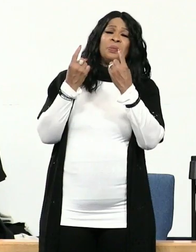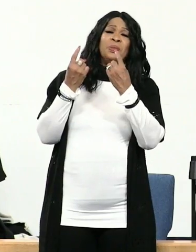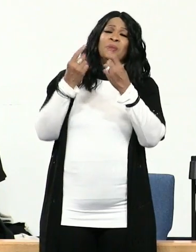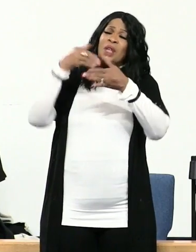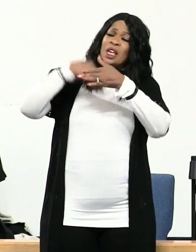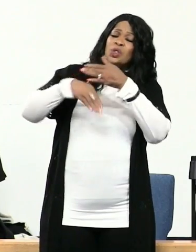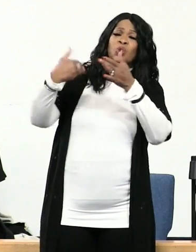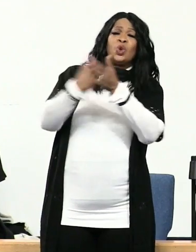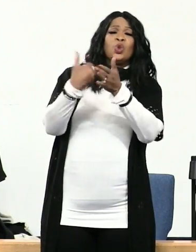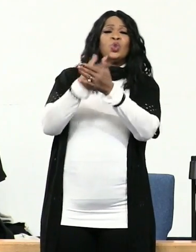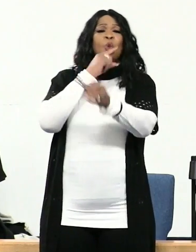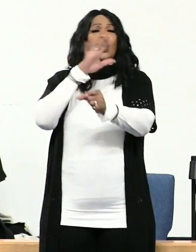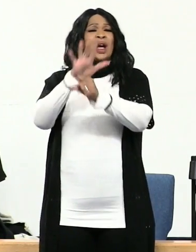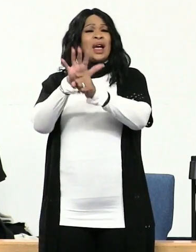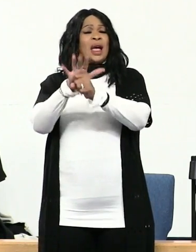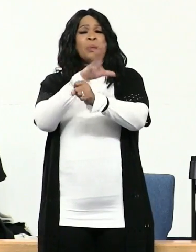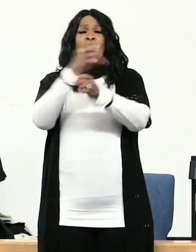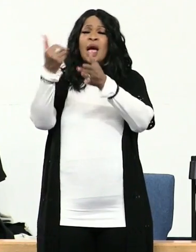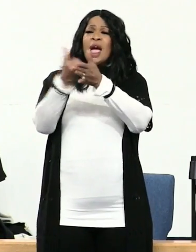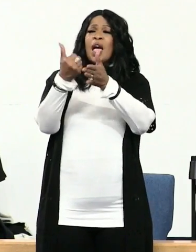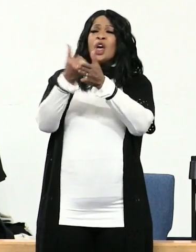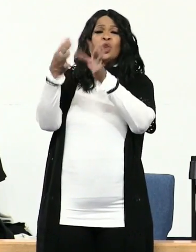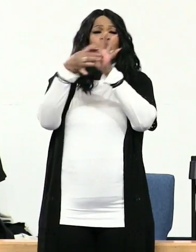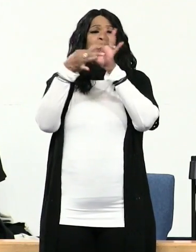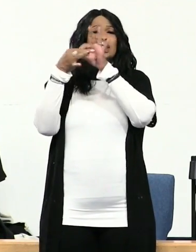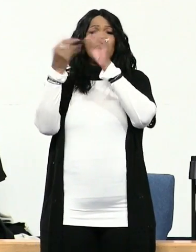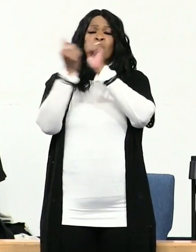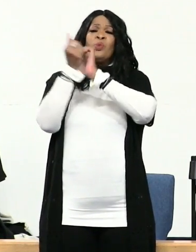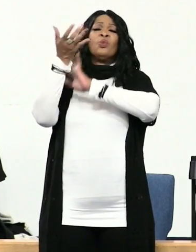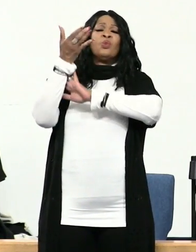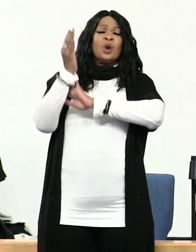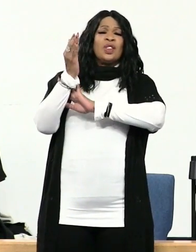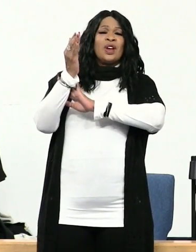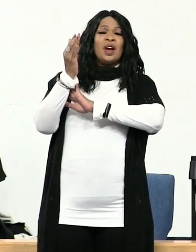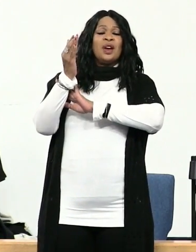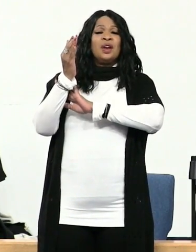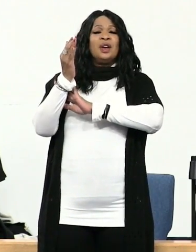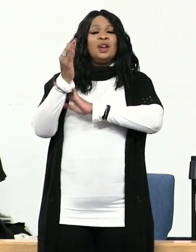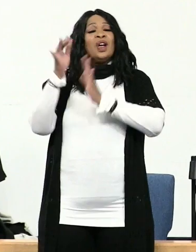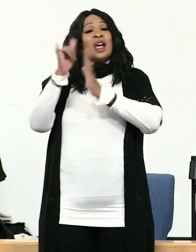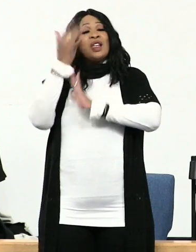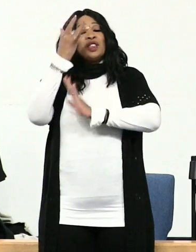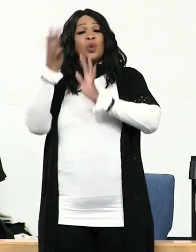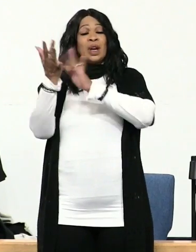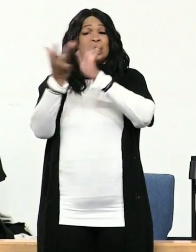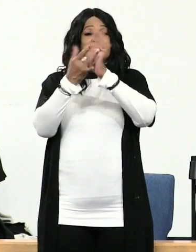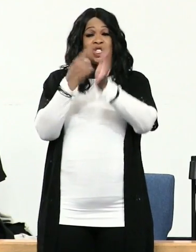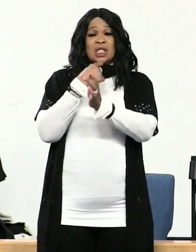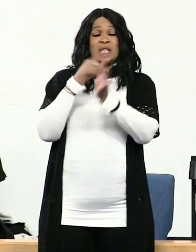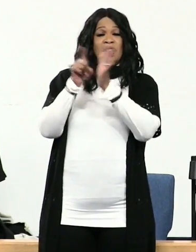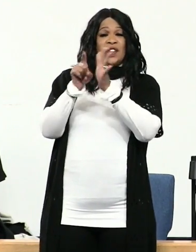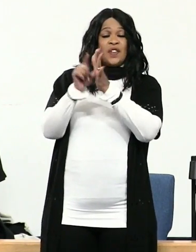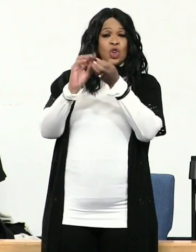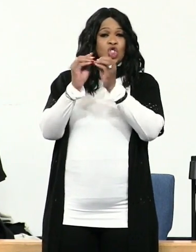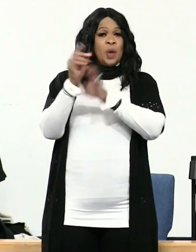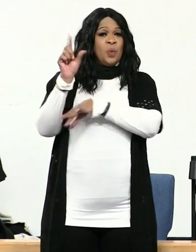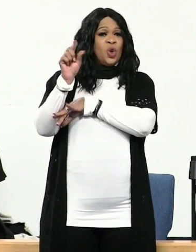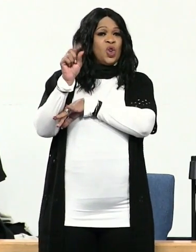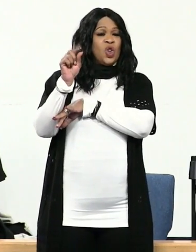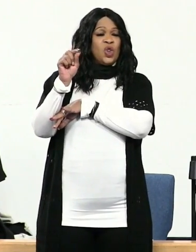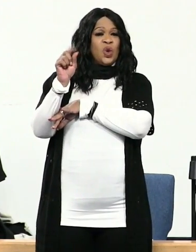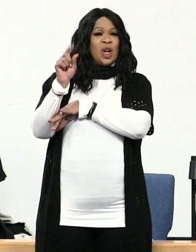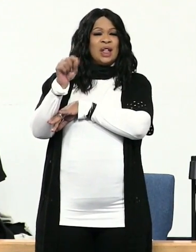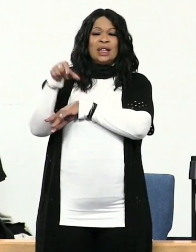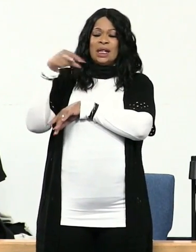new covenant or new relationship with God. That's why Jesus says in verse number 20 in the text, he says,